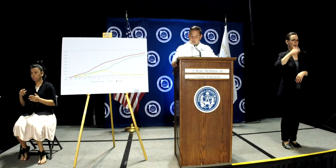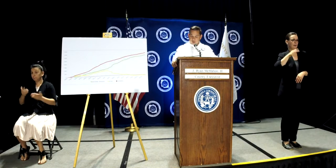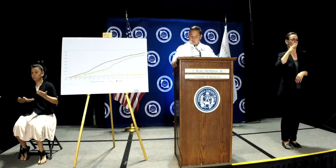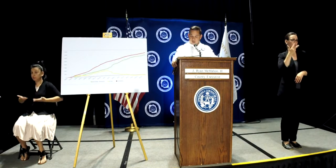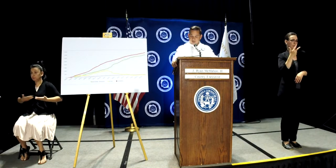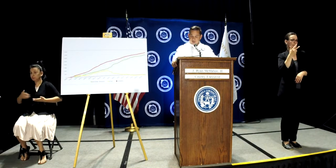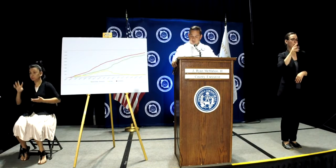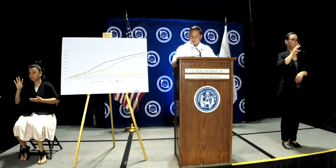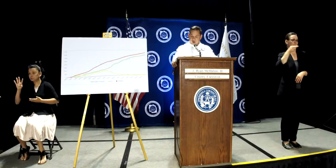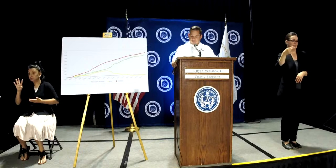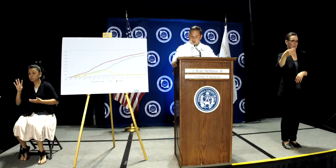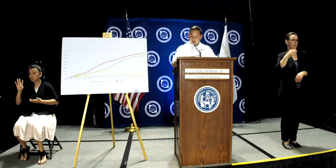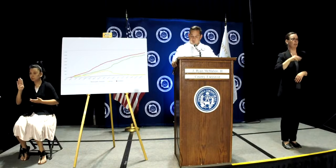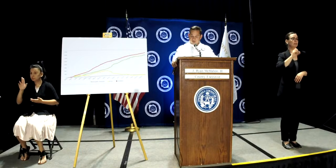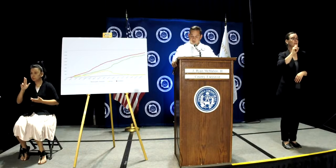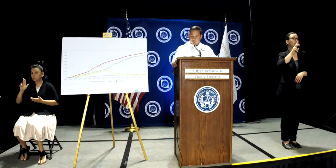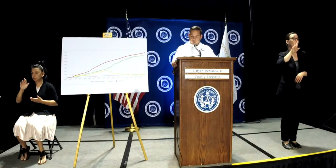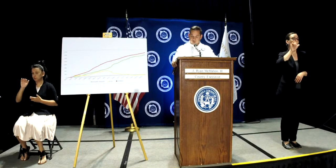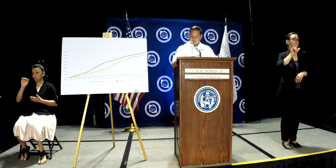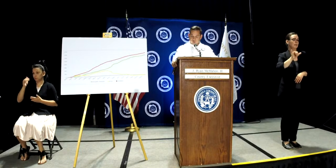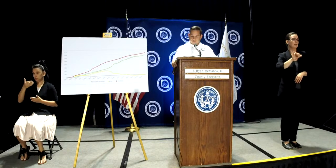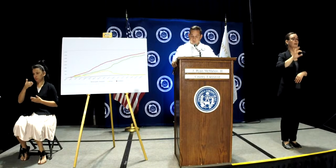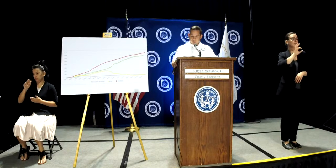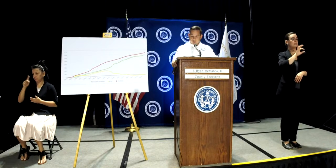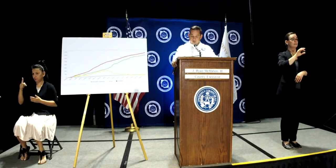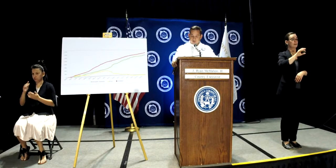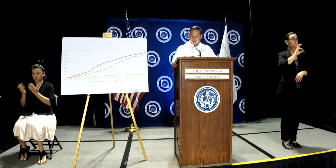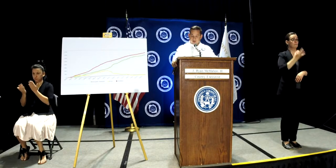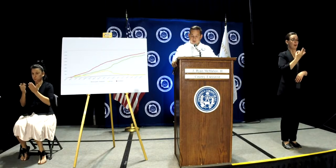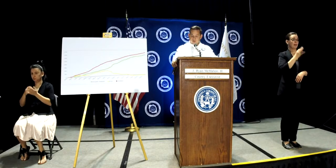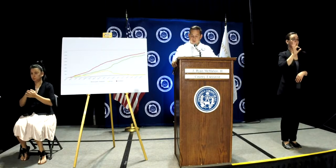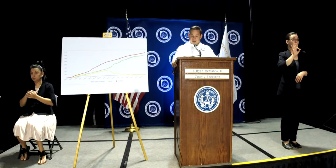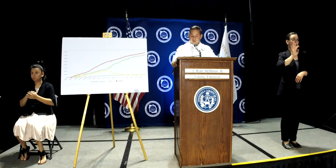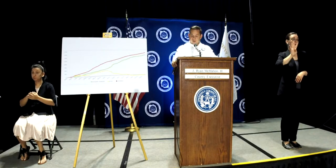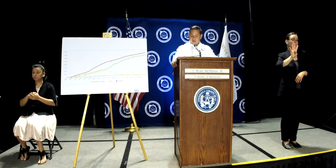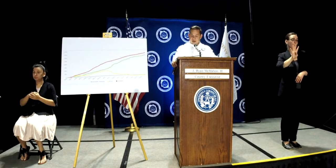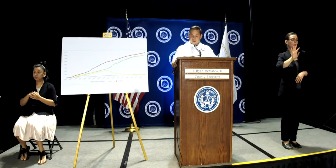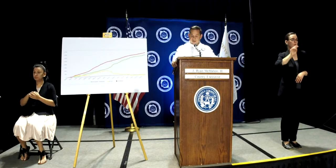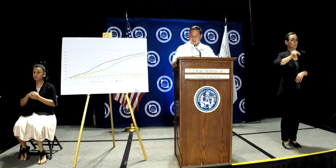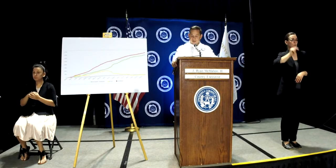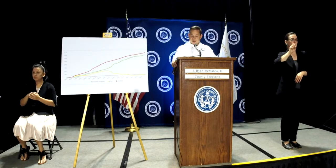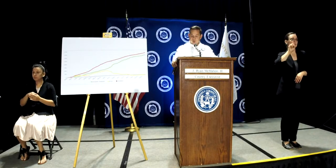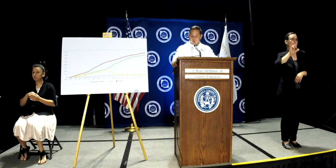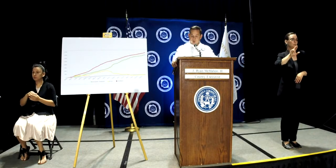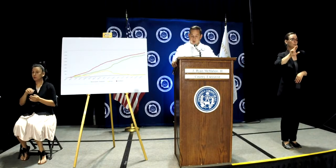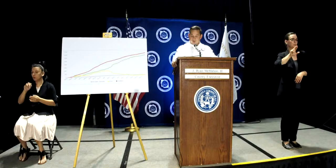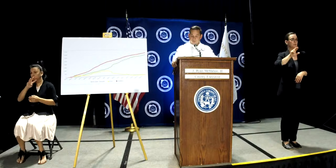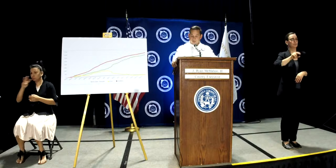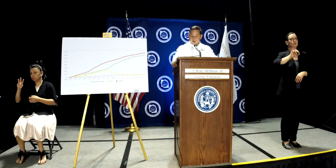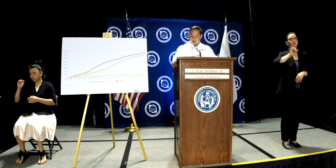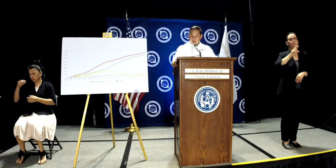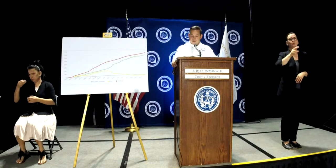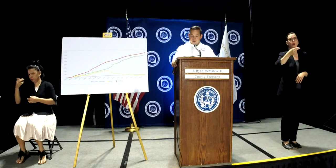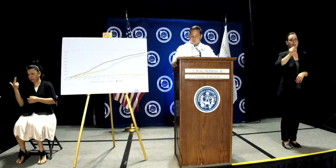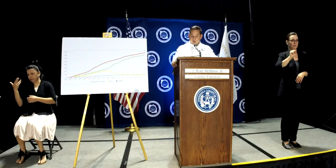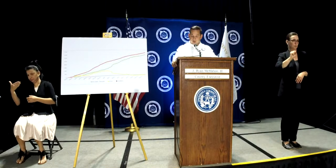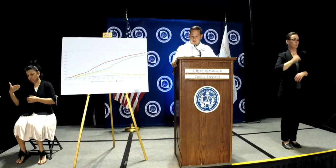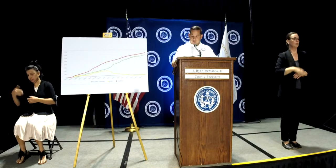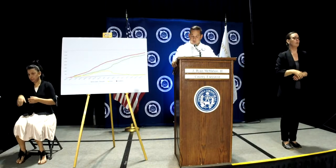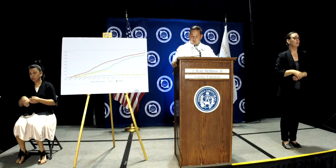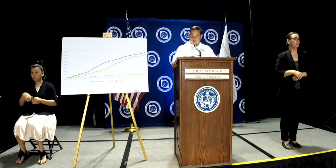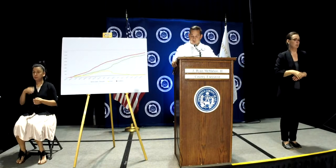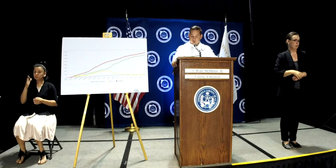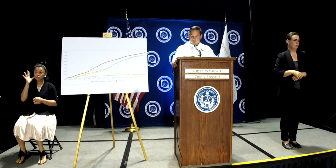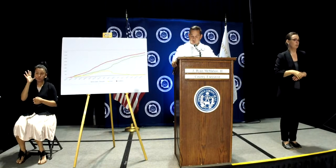Thursday, West Hill and Solve at West Hill High School. The Syracuse Catholic Diocese in Jawonio at Bishop